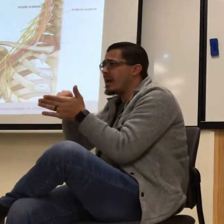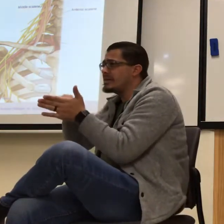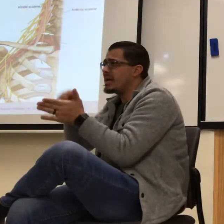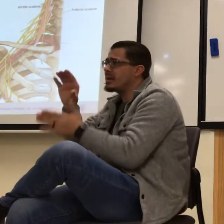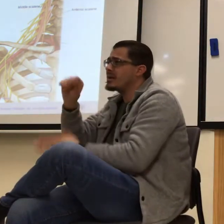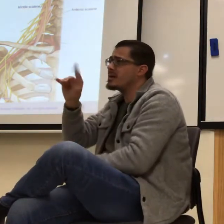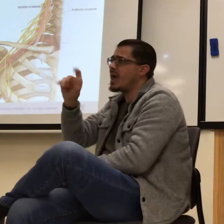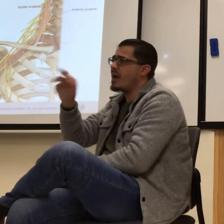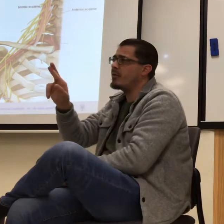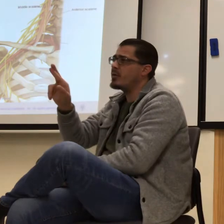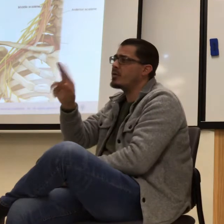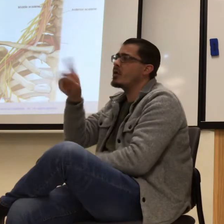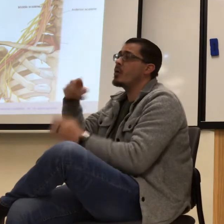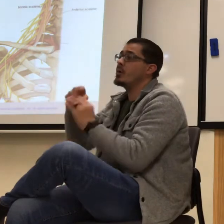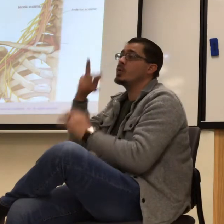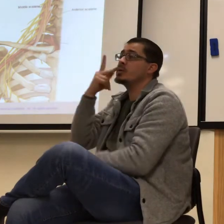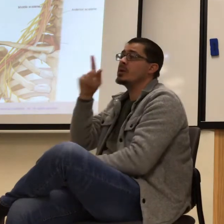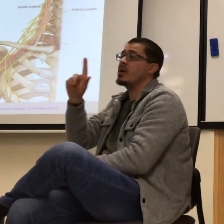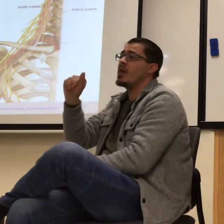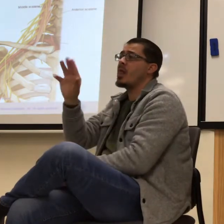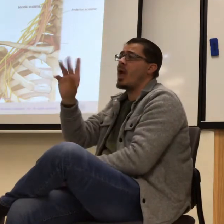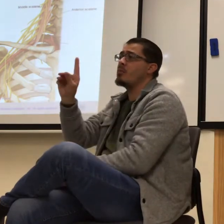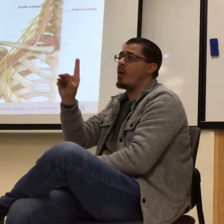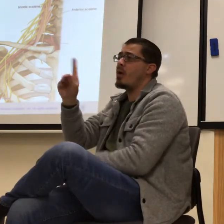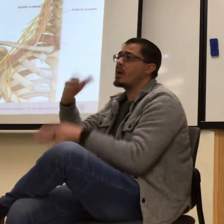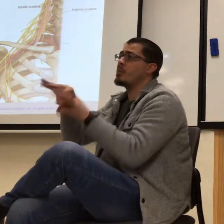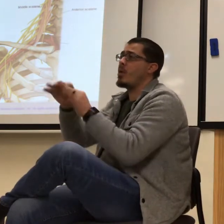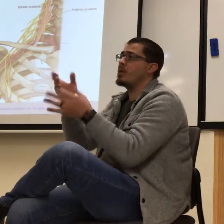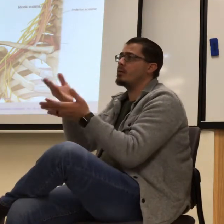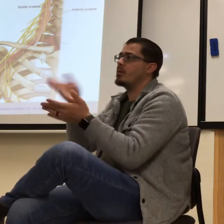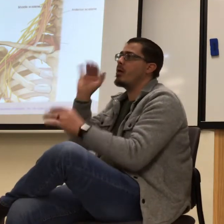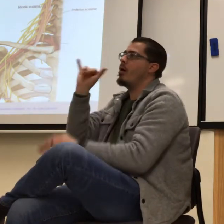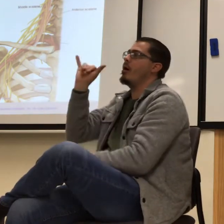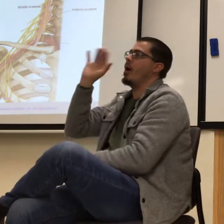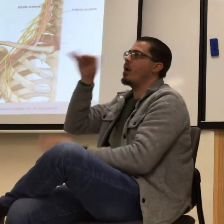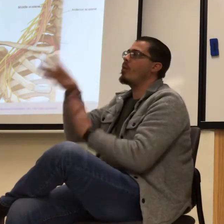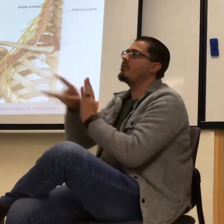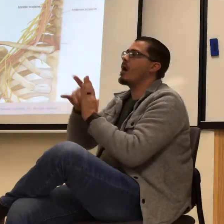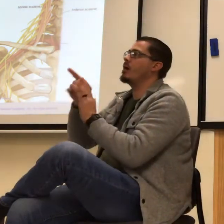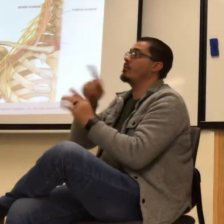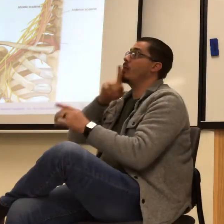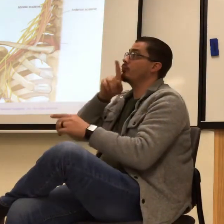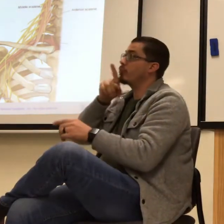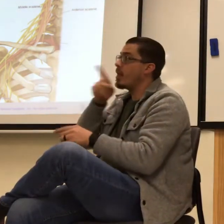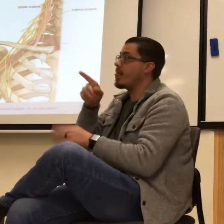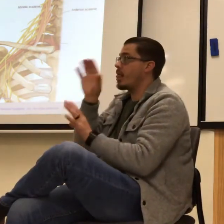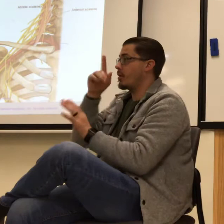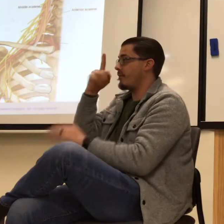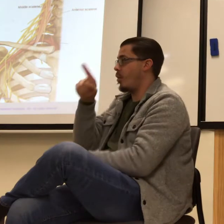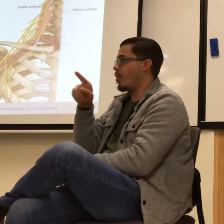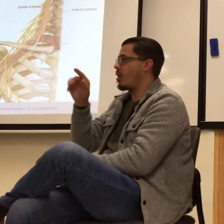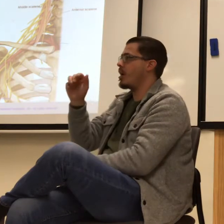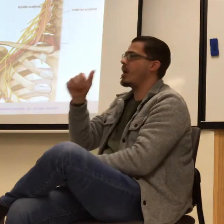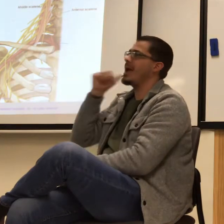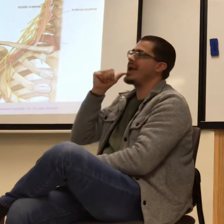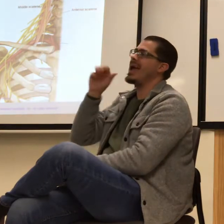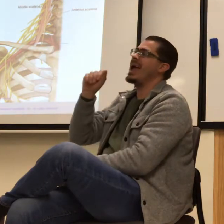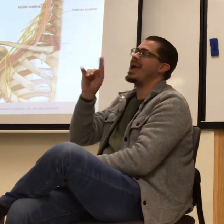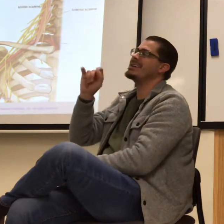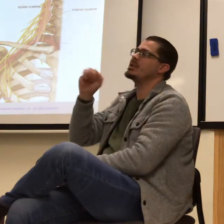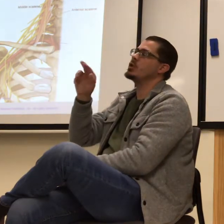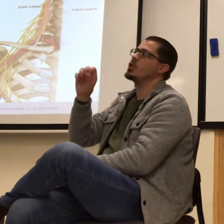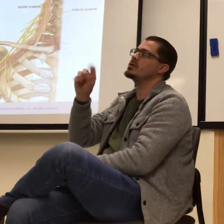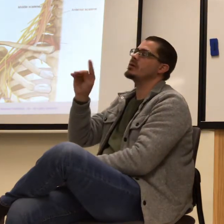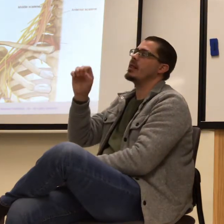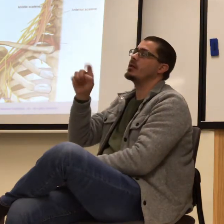know, once you see the landmark, you say, oh, hey, I'm going to find what I'm actually looking for. If you see the anterior scalene, you should see the